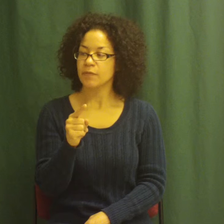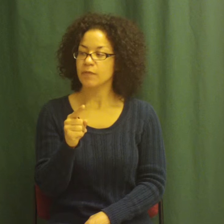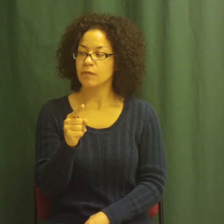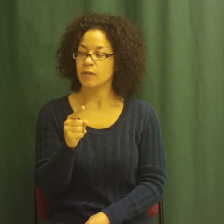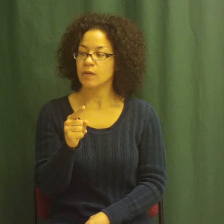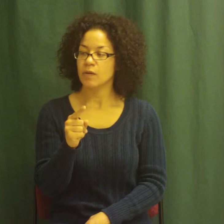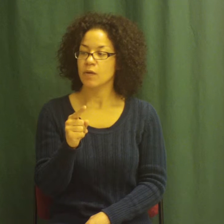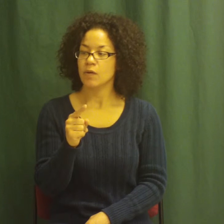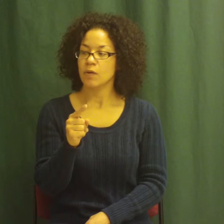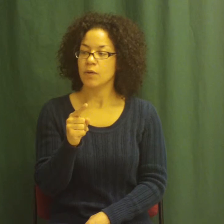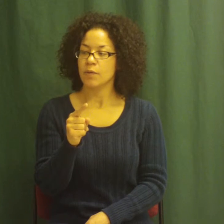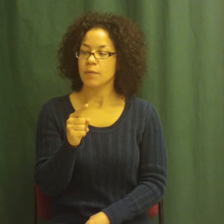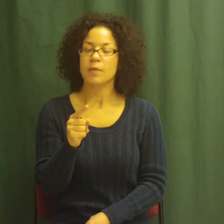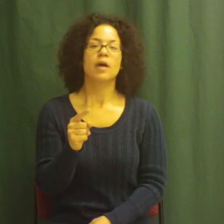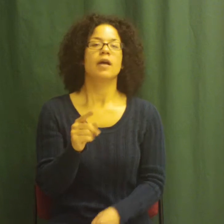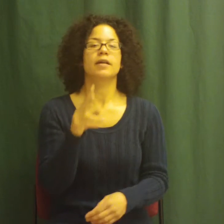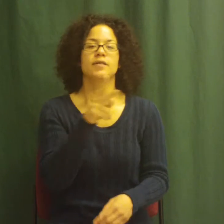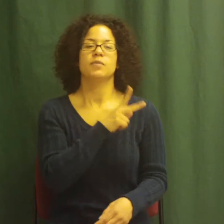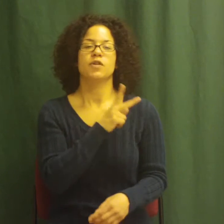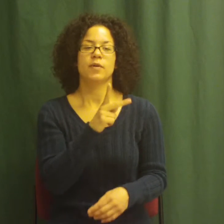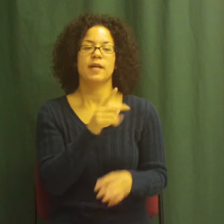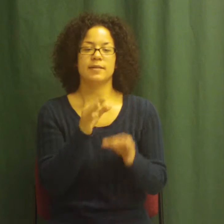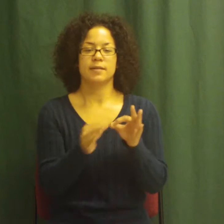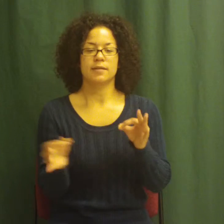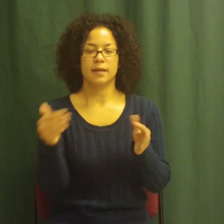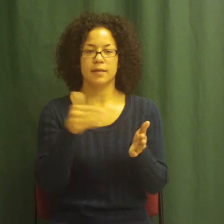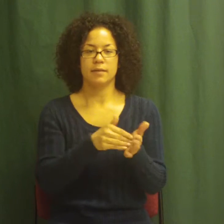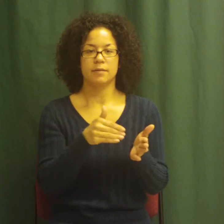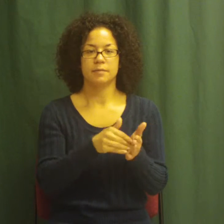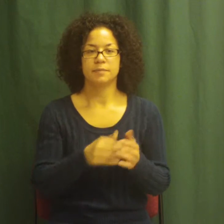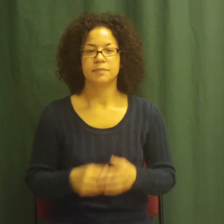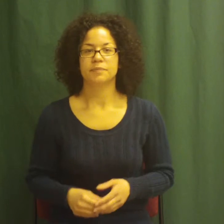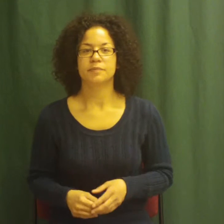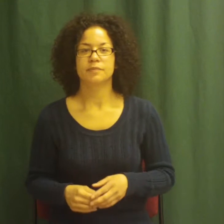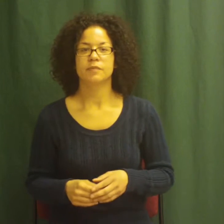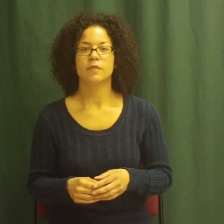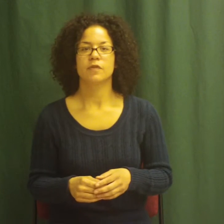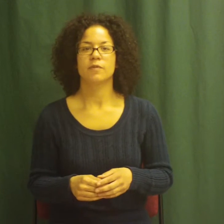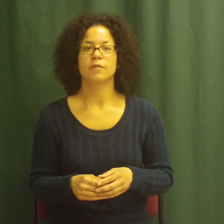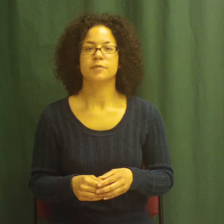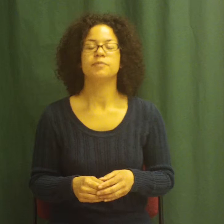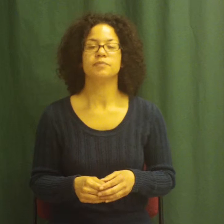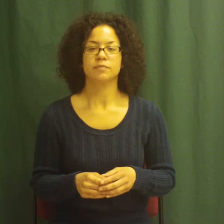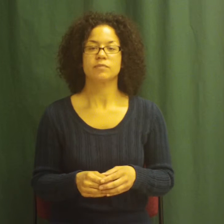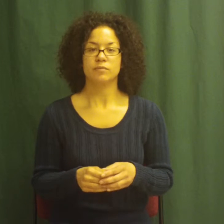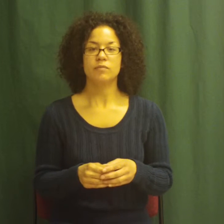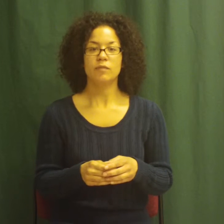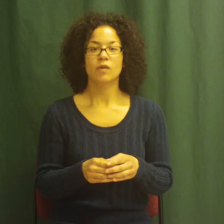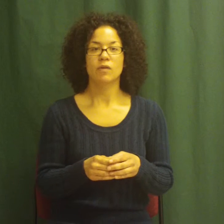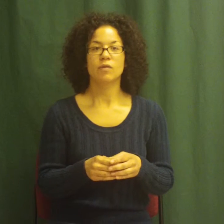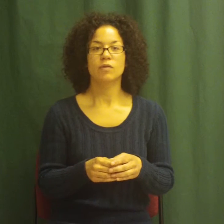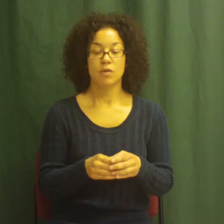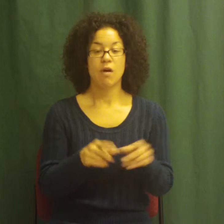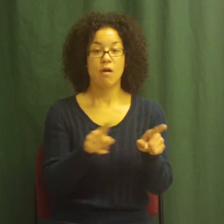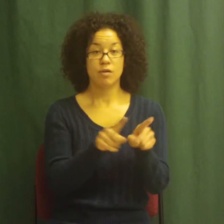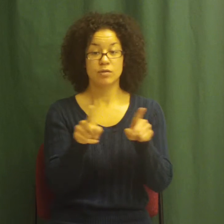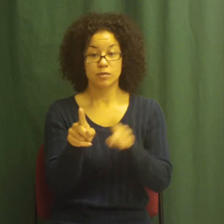Vikings. Hey Kelsey, will you read that sentence again? Also, in Constantinople,